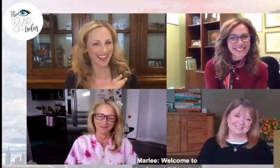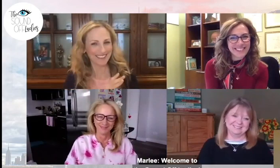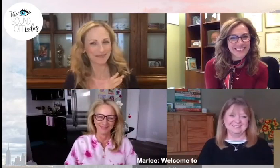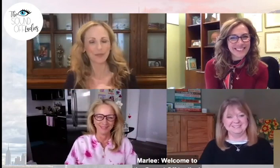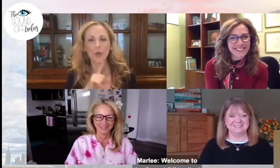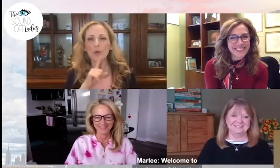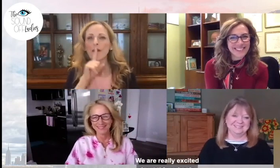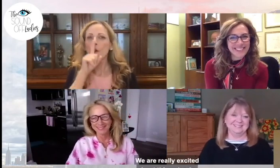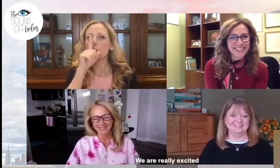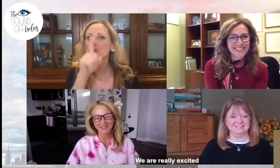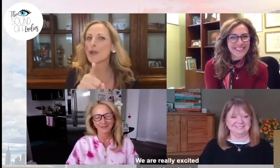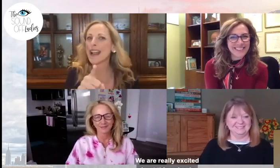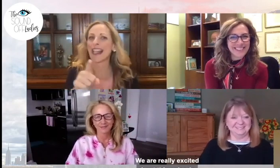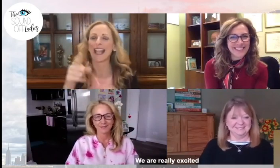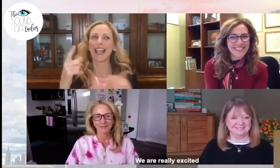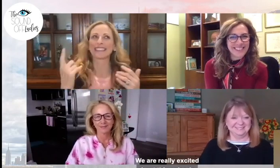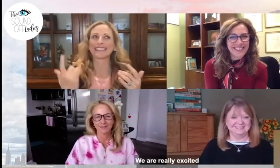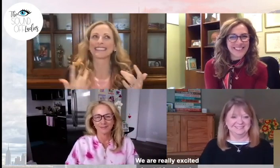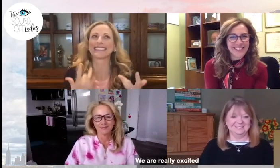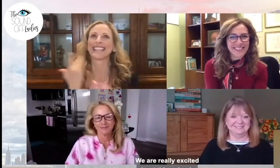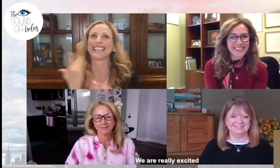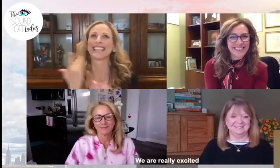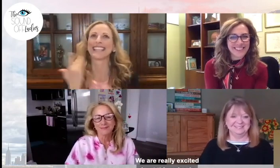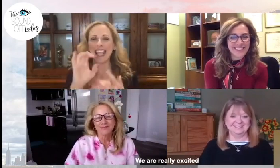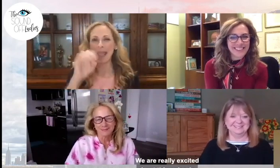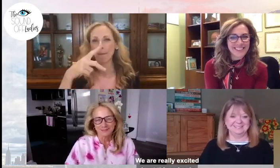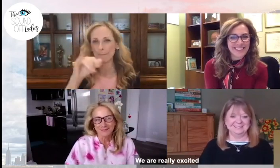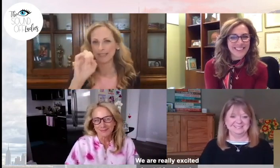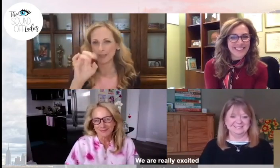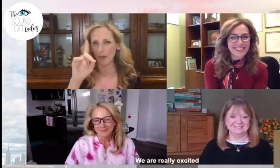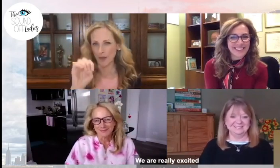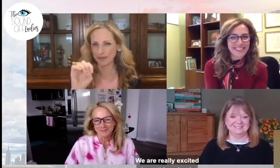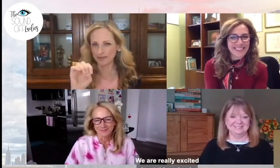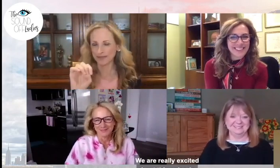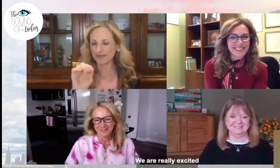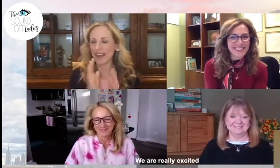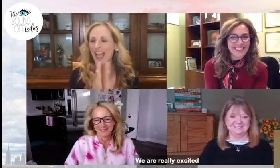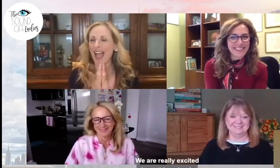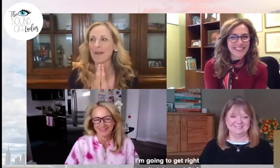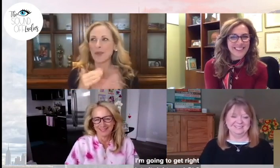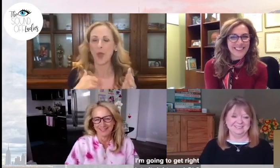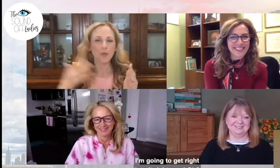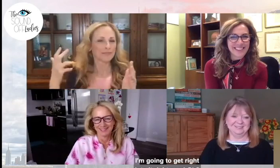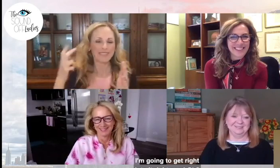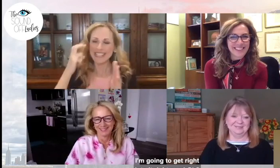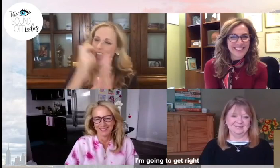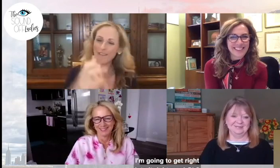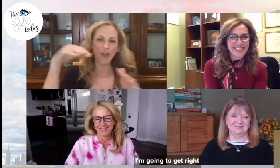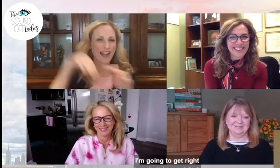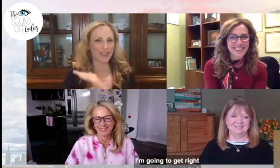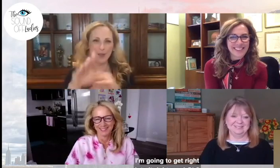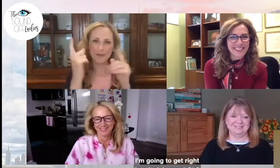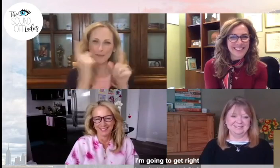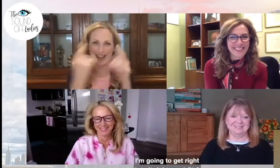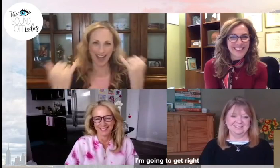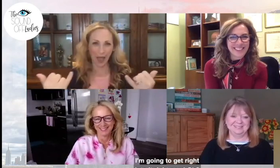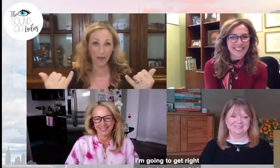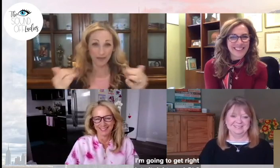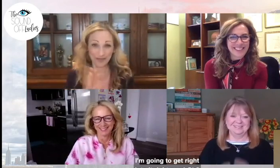Welcome to the Sound Off Lady Show. I'm so excited and about this episode. We're going to jump right